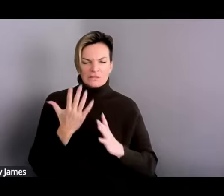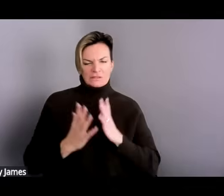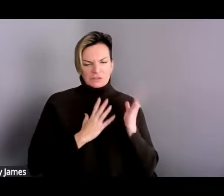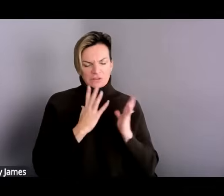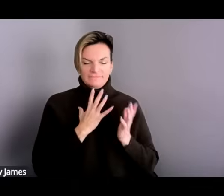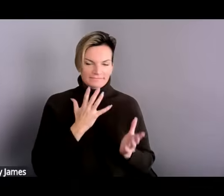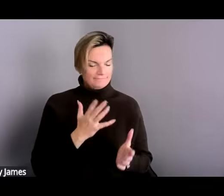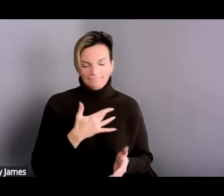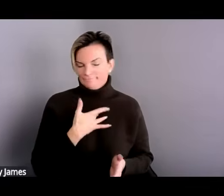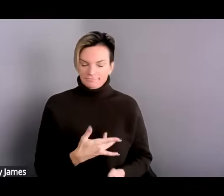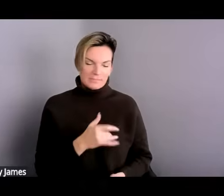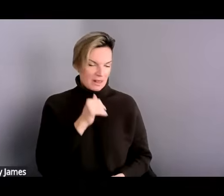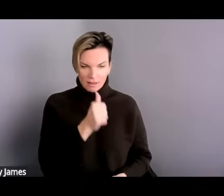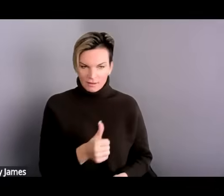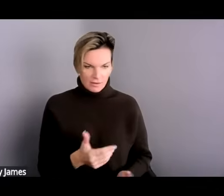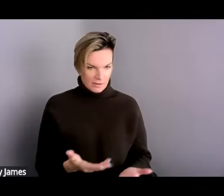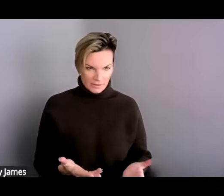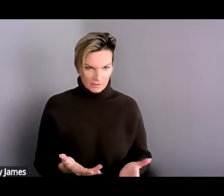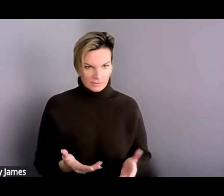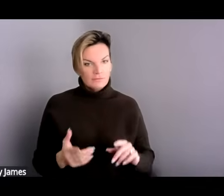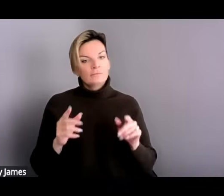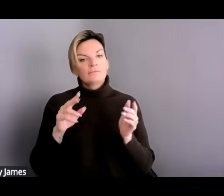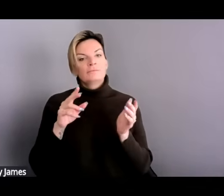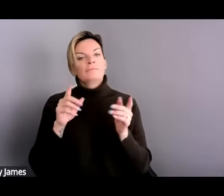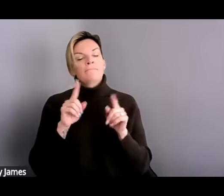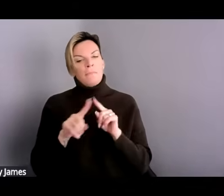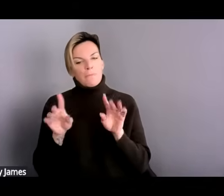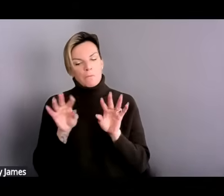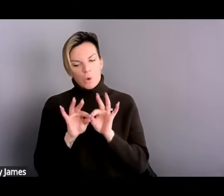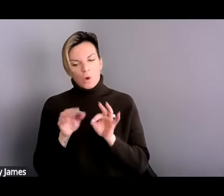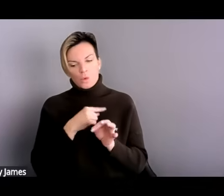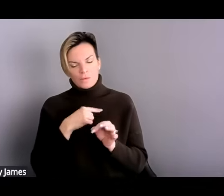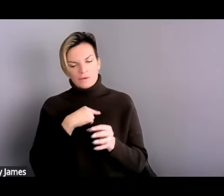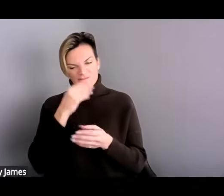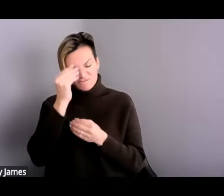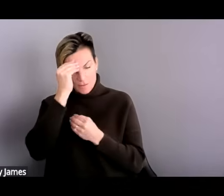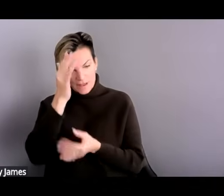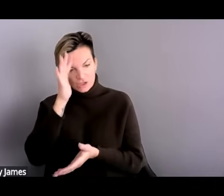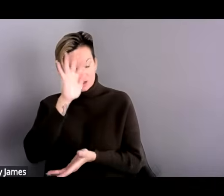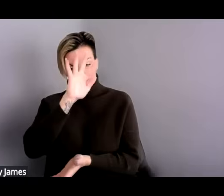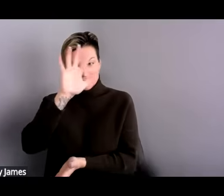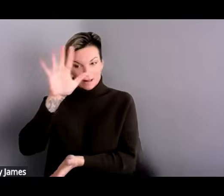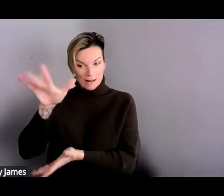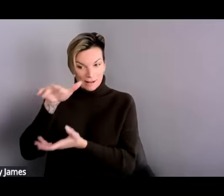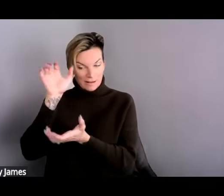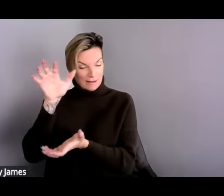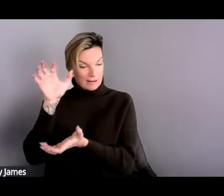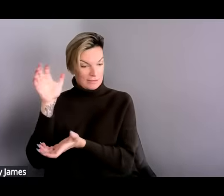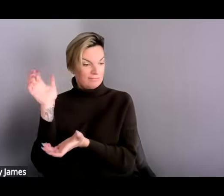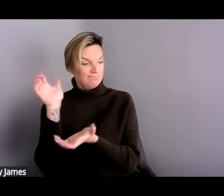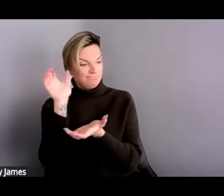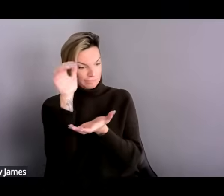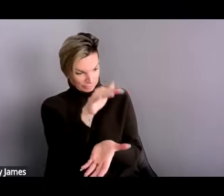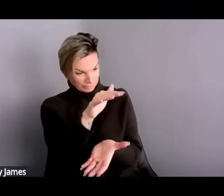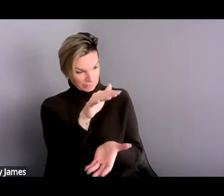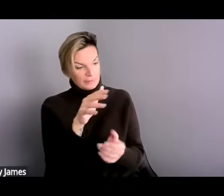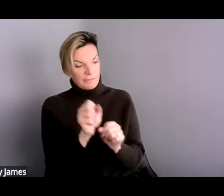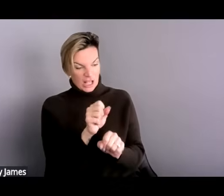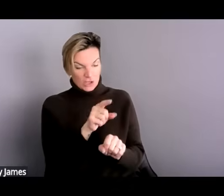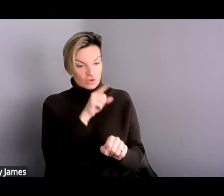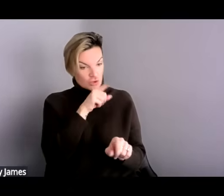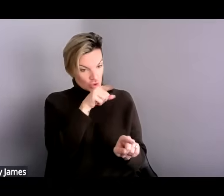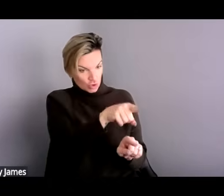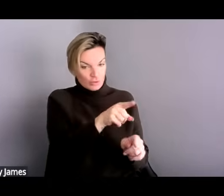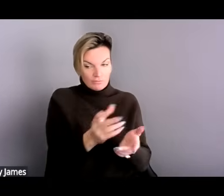them as much information as possible to help make sure that they have good signatures, are properly making the ballot, following the rules.